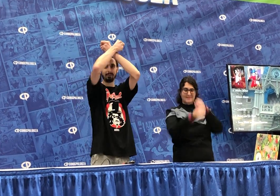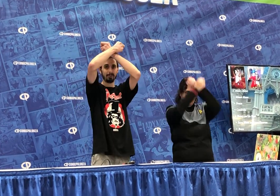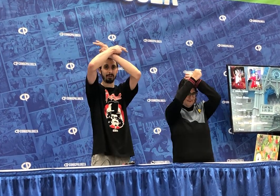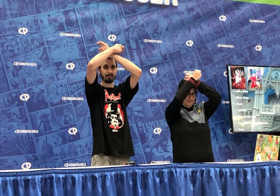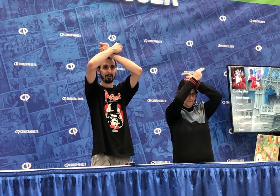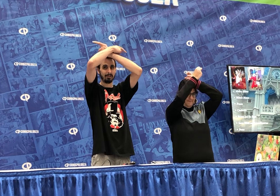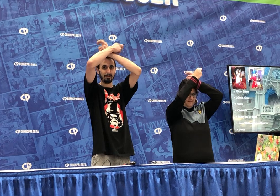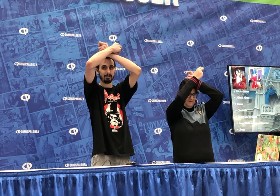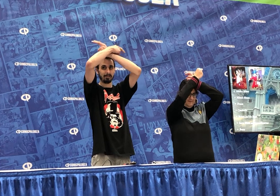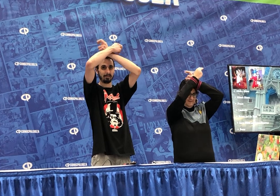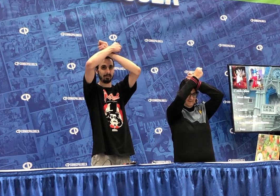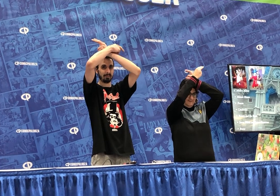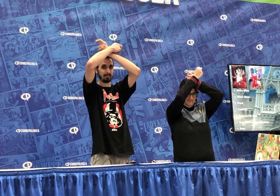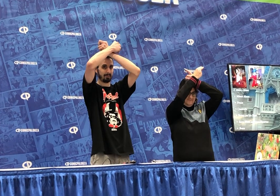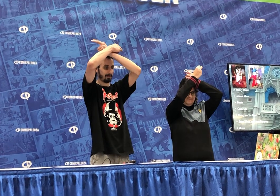Minnie Mouse,